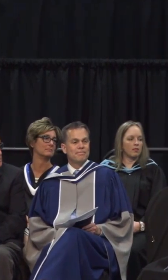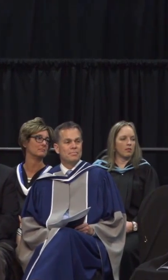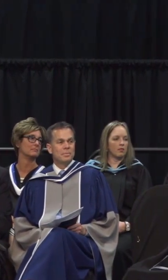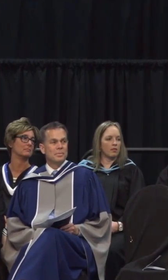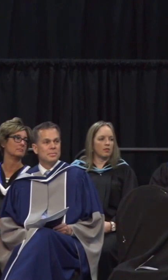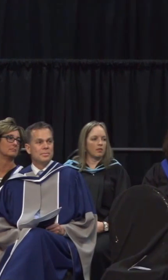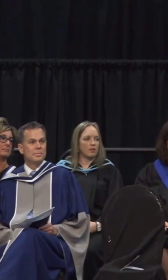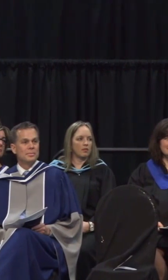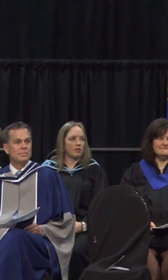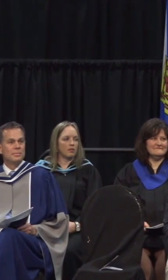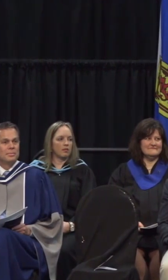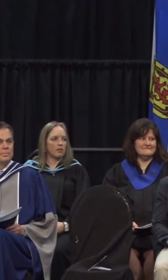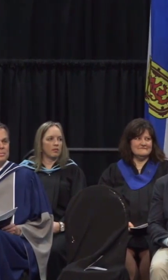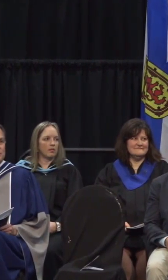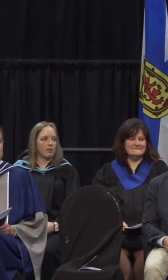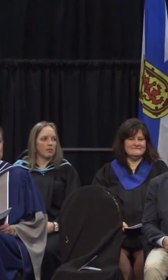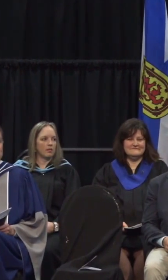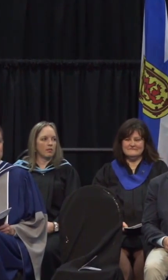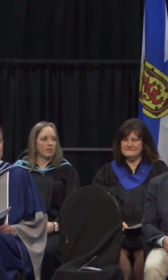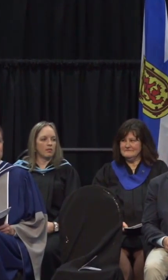Kelly, Academic Chair.